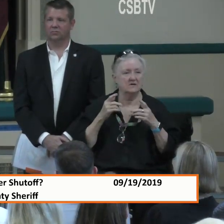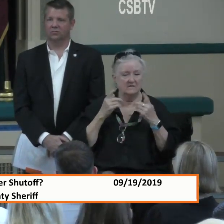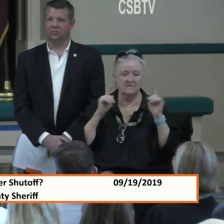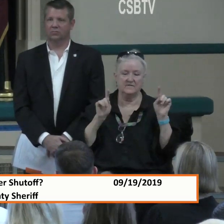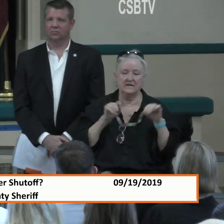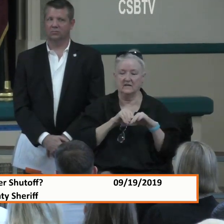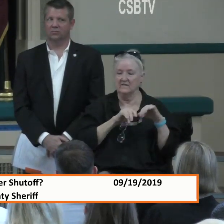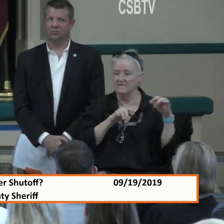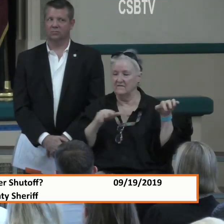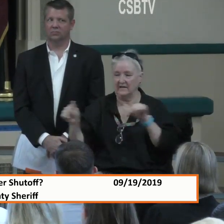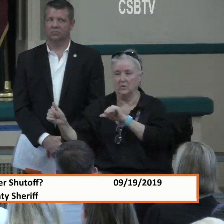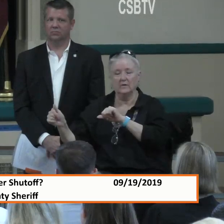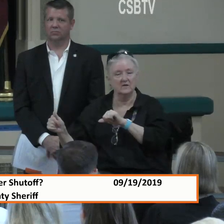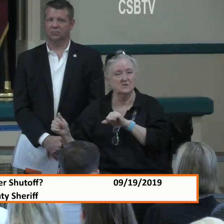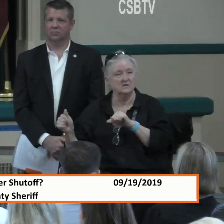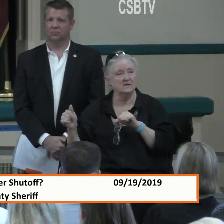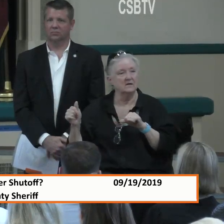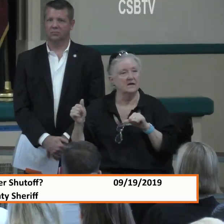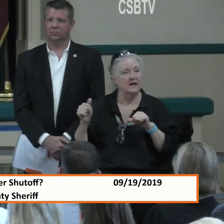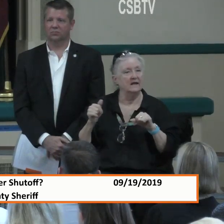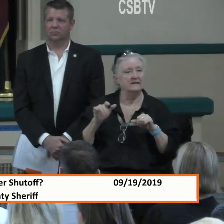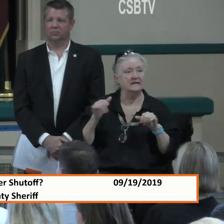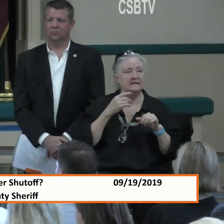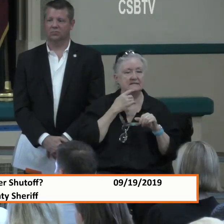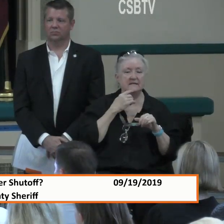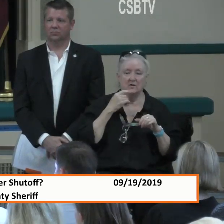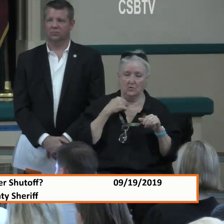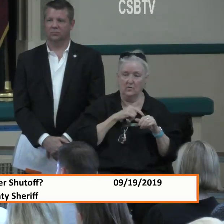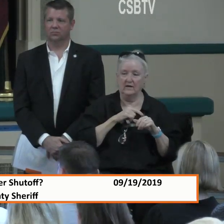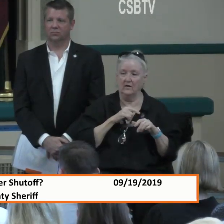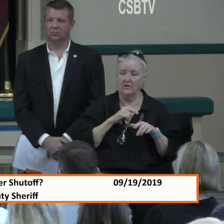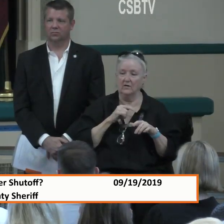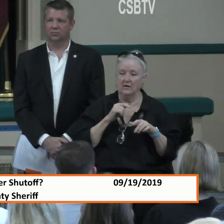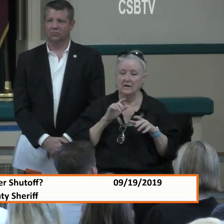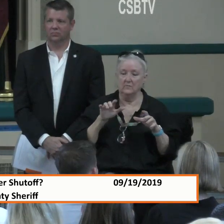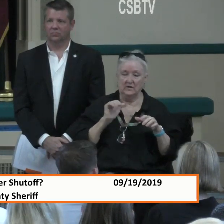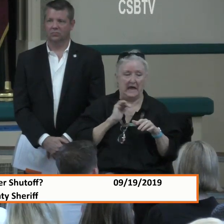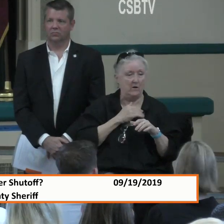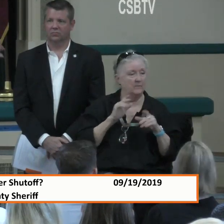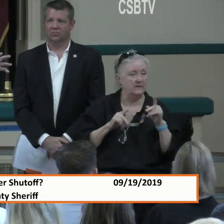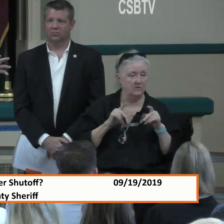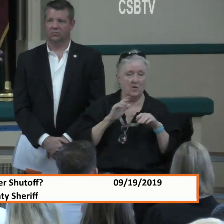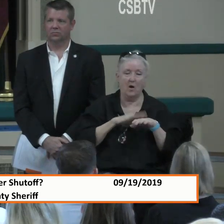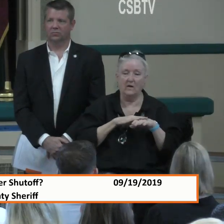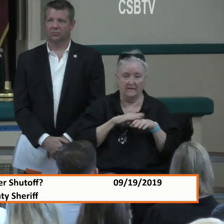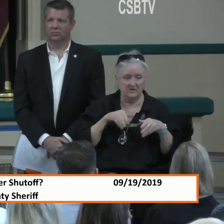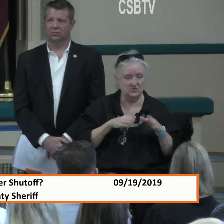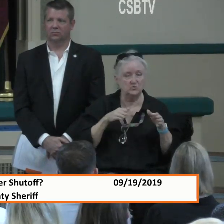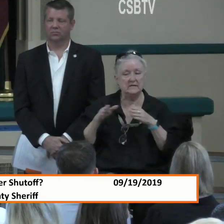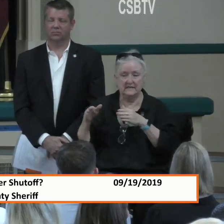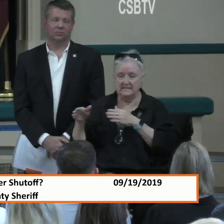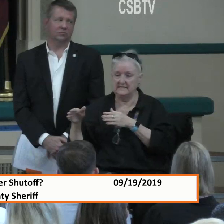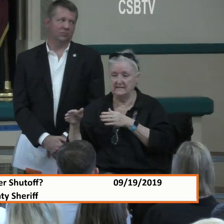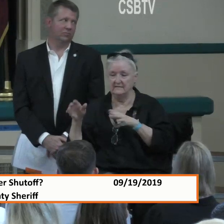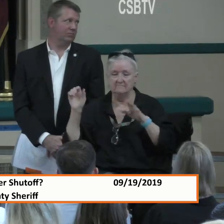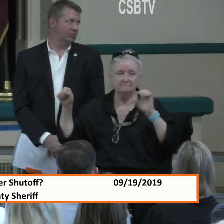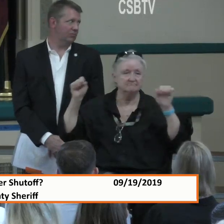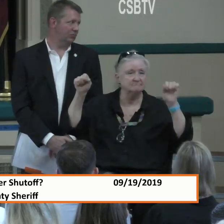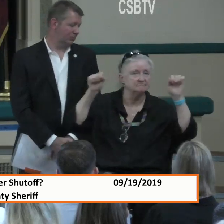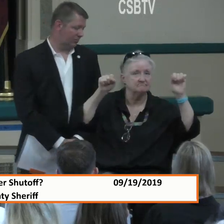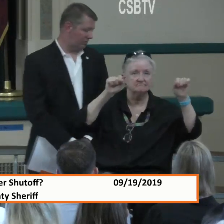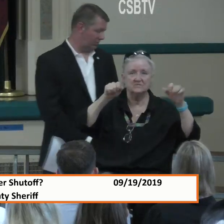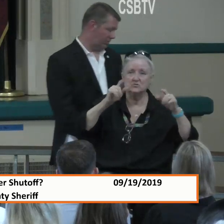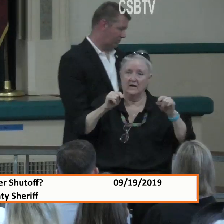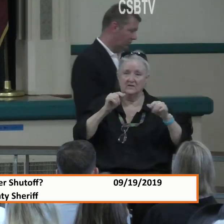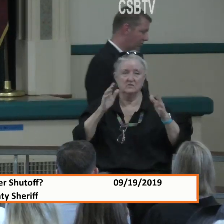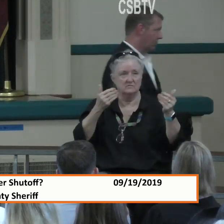the evacuations. And like I said, we are putting our people out on the streets. They're going up and knocking on doors